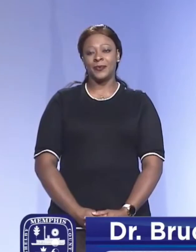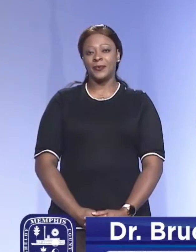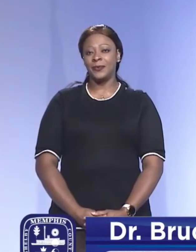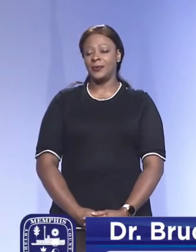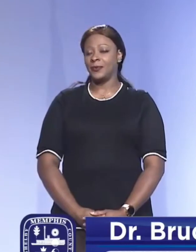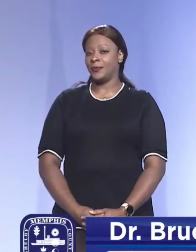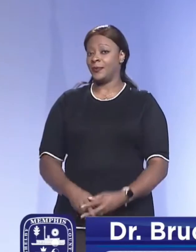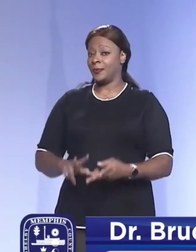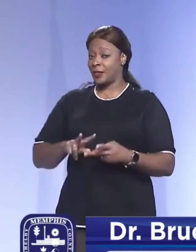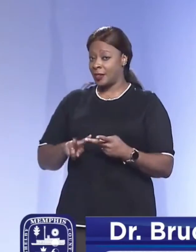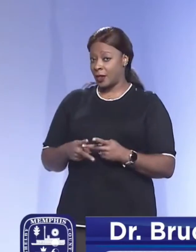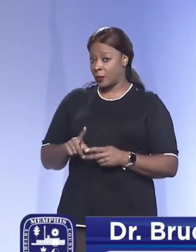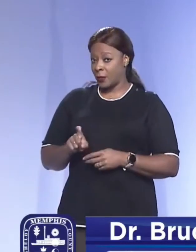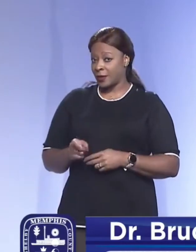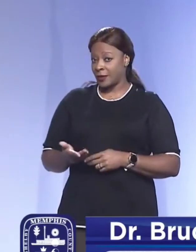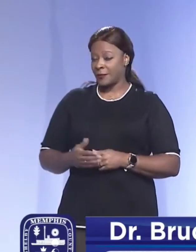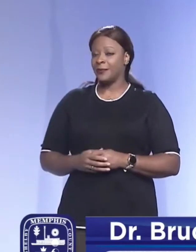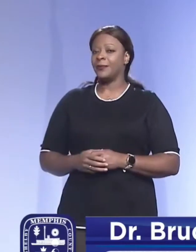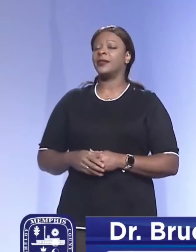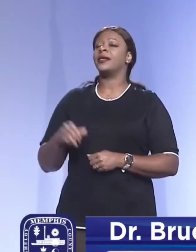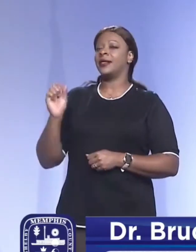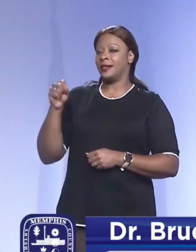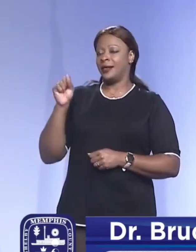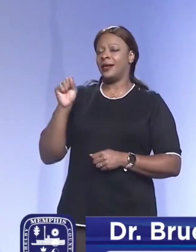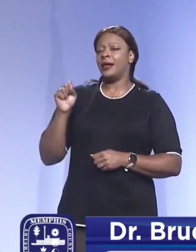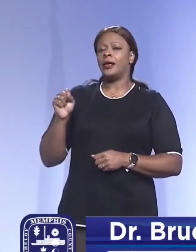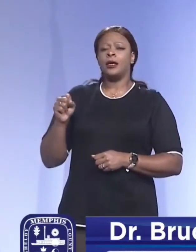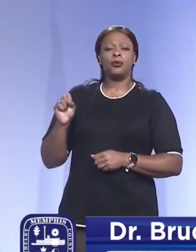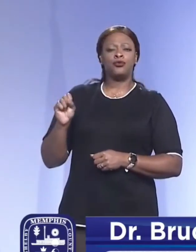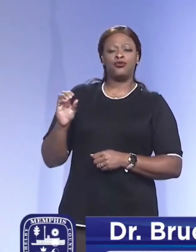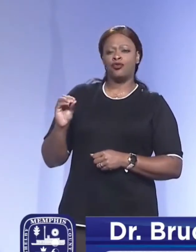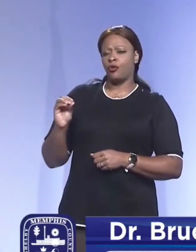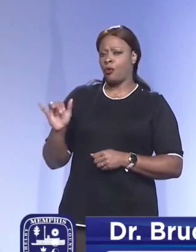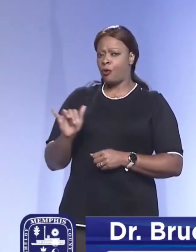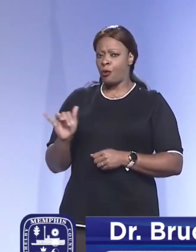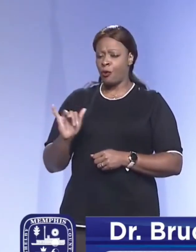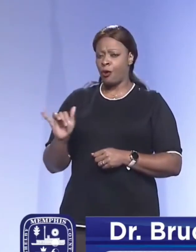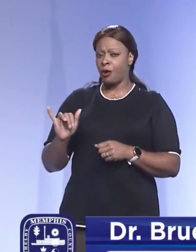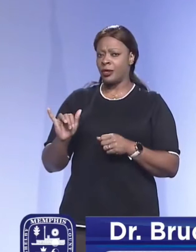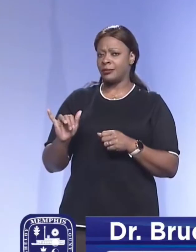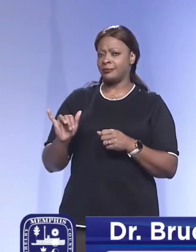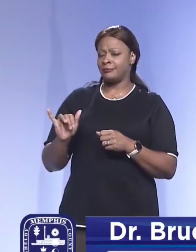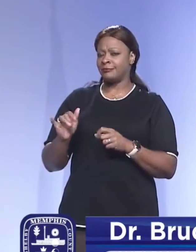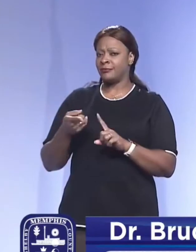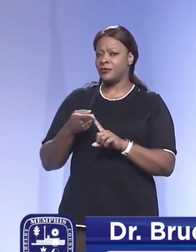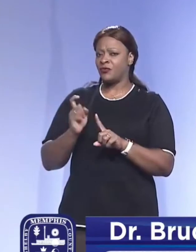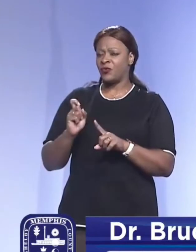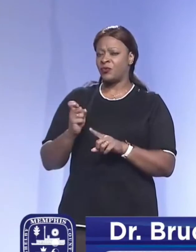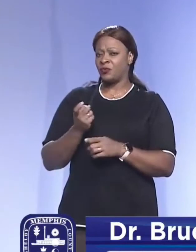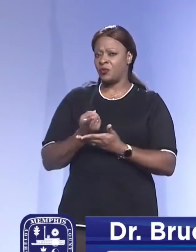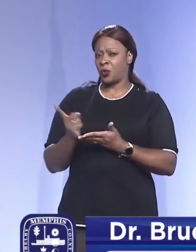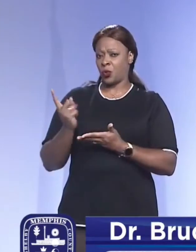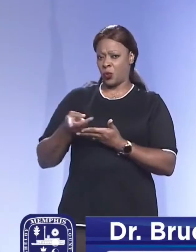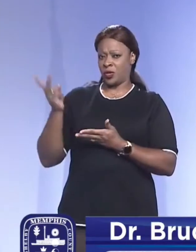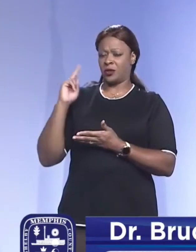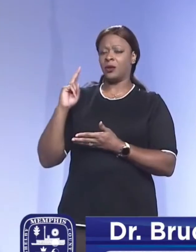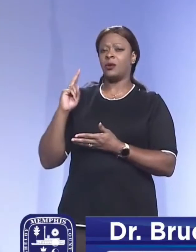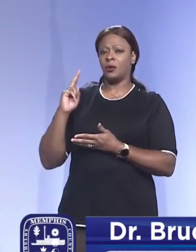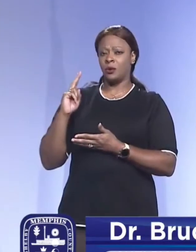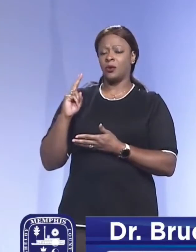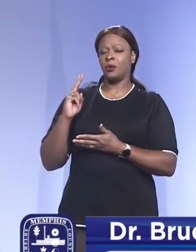Your follow-up? Yes. So also another from a couple of weeks ago,